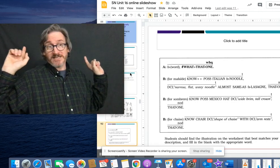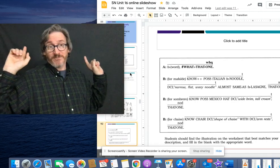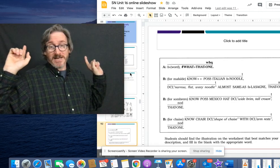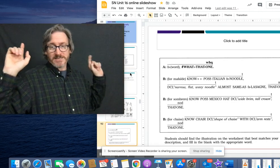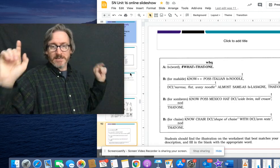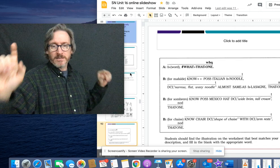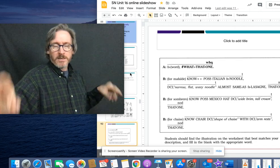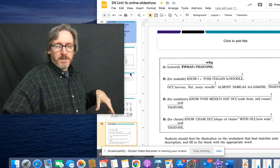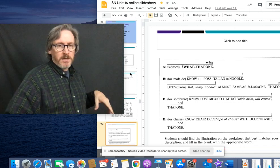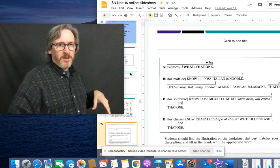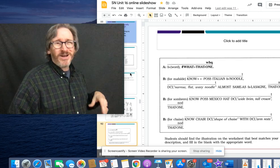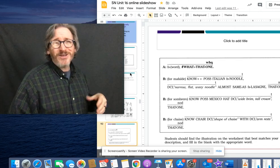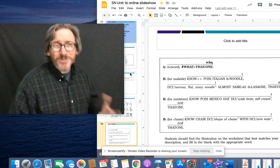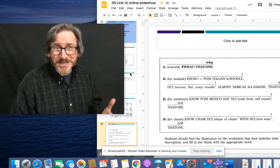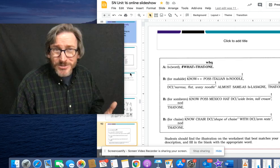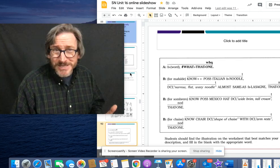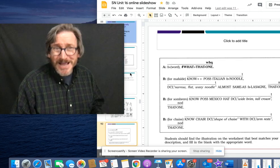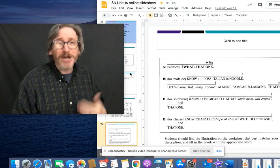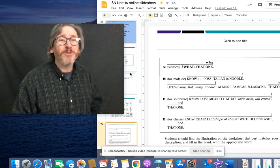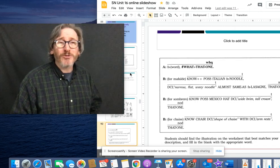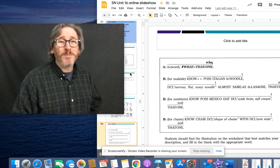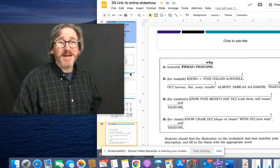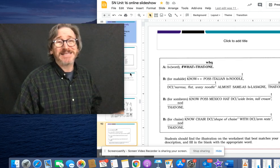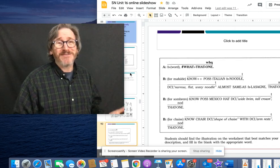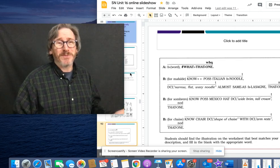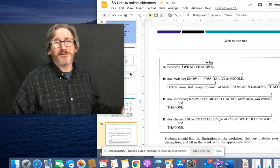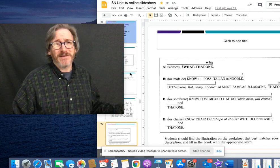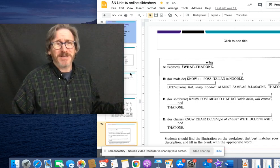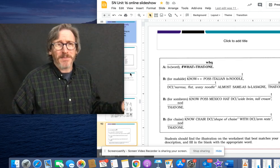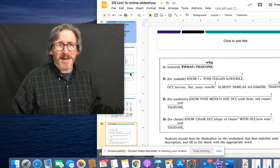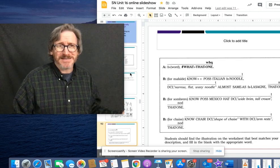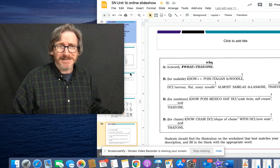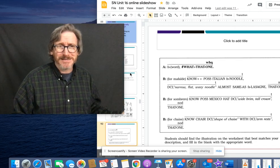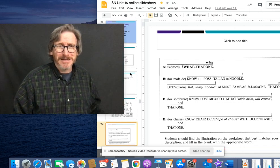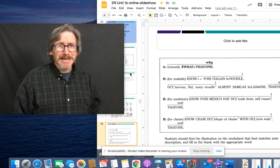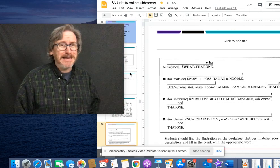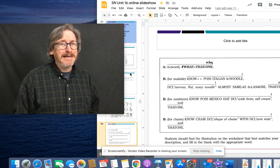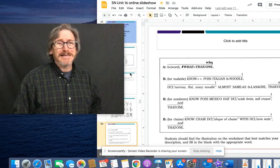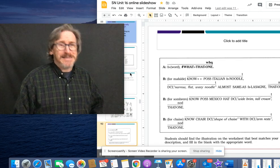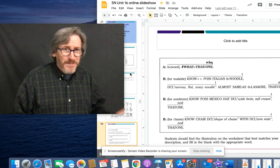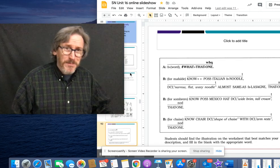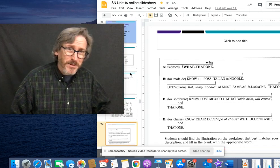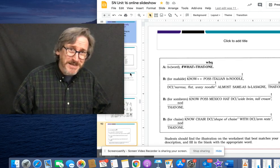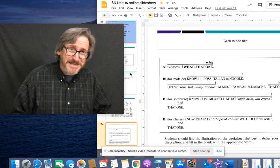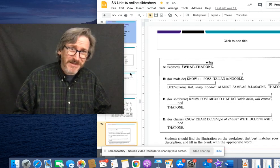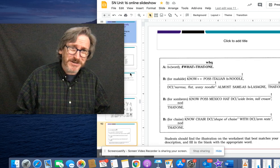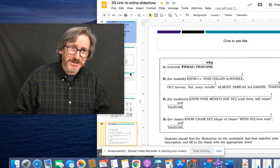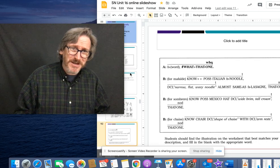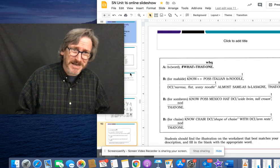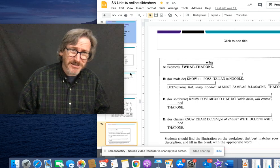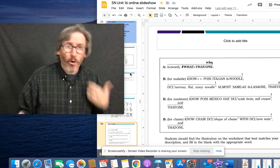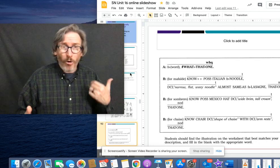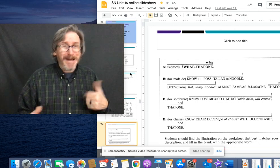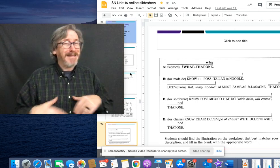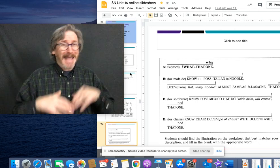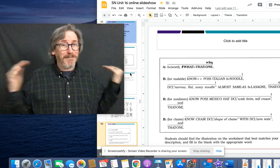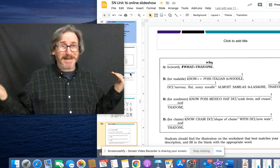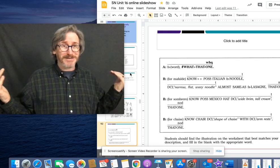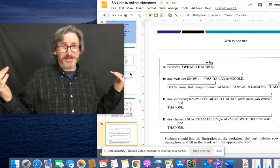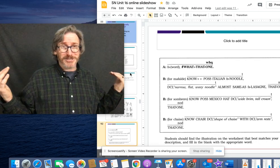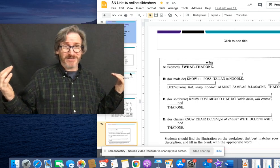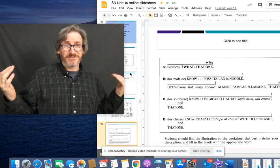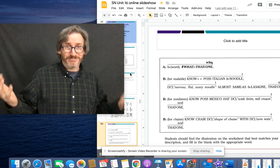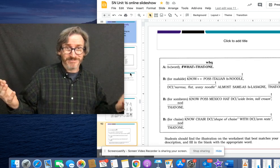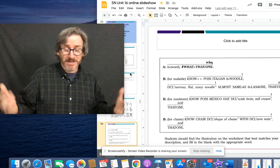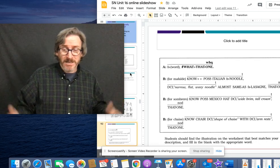different kinds of pasta. What I usually do is I go around the room and ask everyone what their favorite type of pasta is. Because everybody pretty much has a favorite type of pasta or they hate